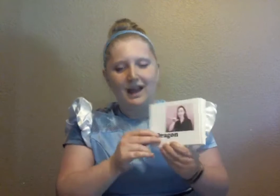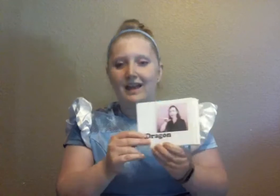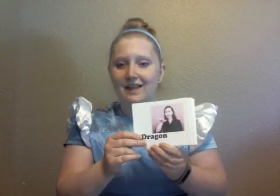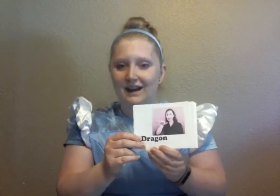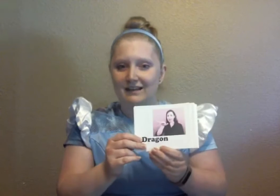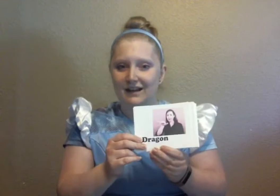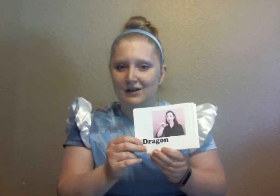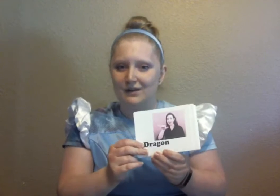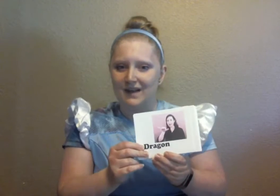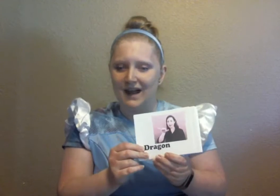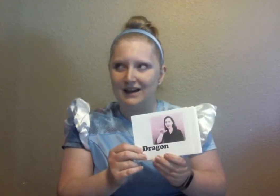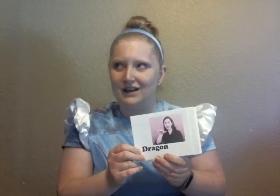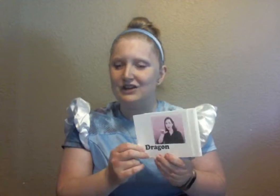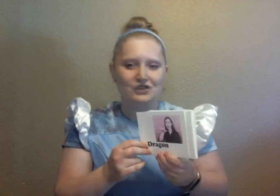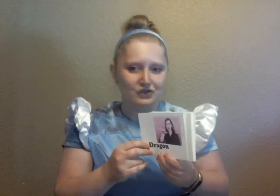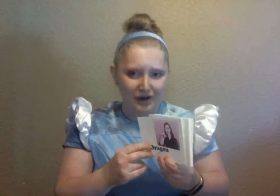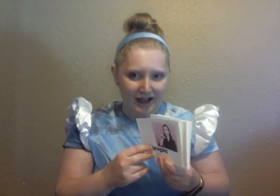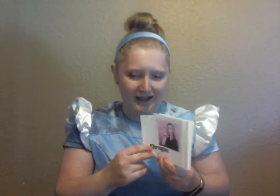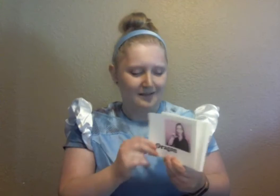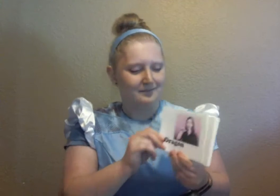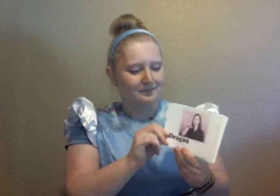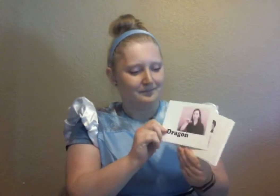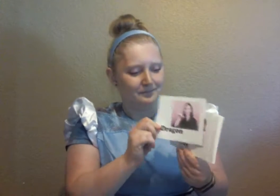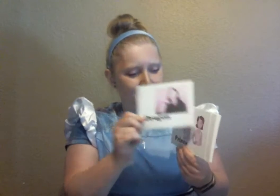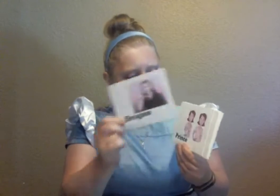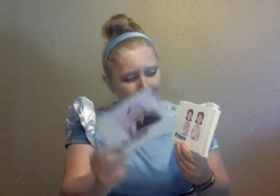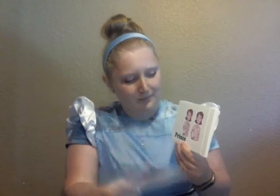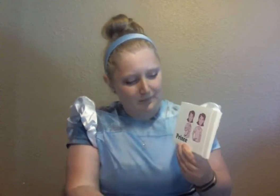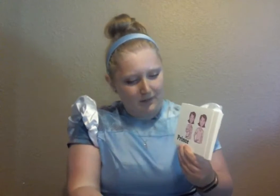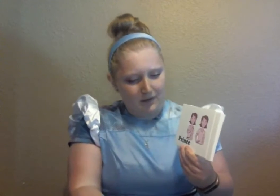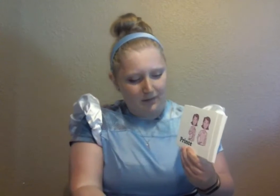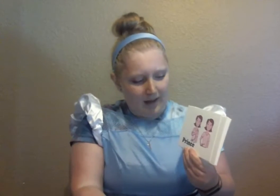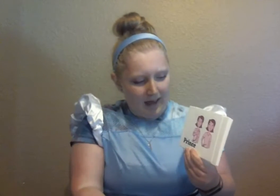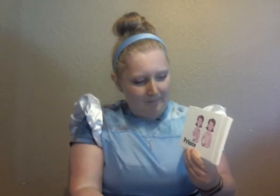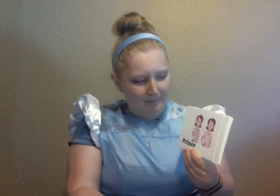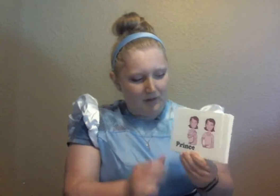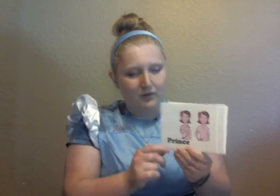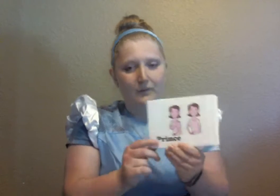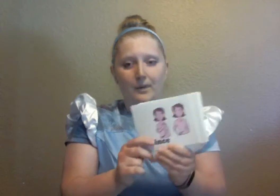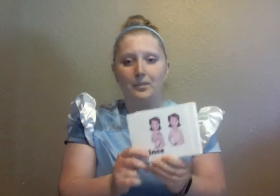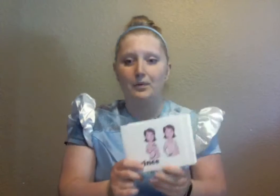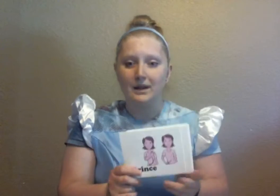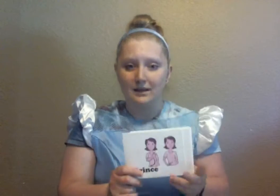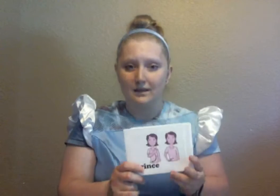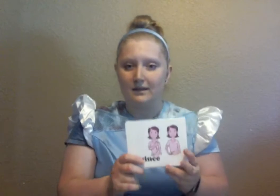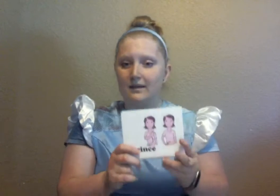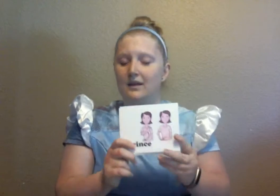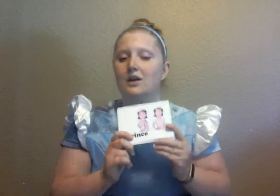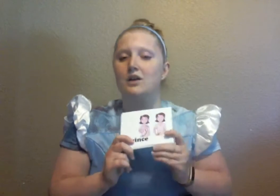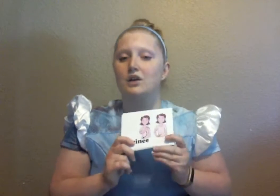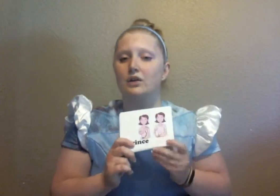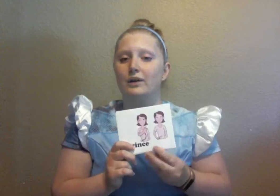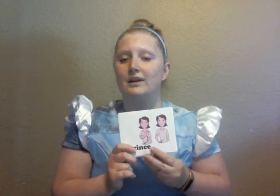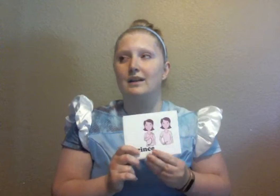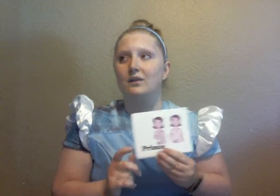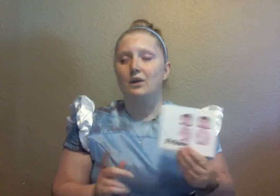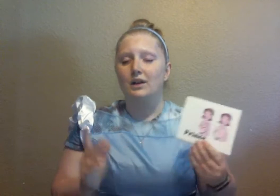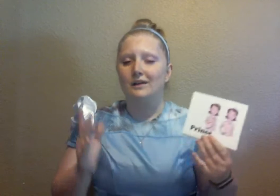And that is how you sign dragon. Okay, so for prince, it's going to look